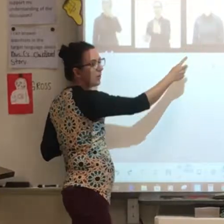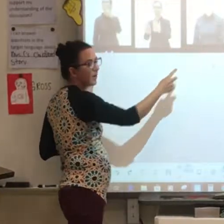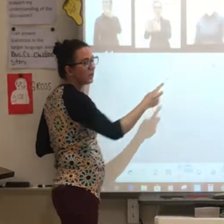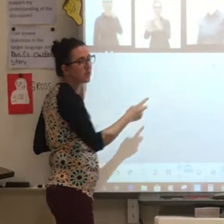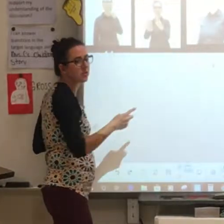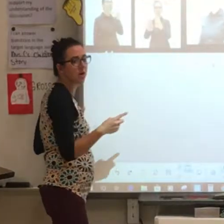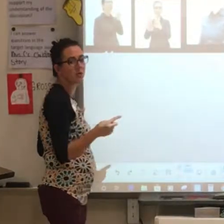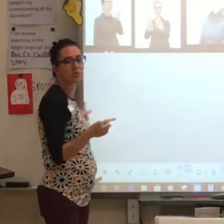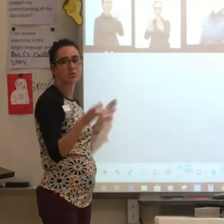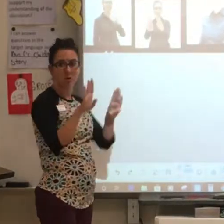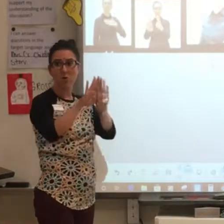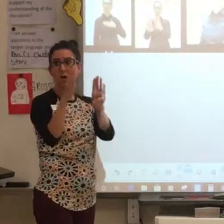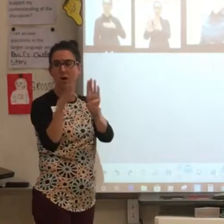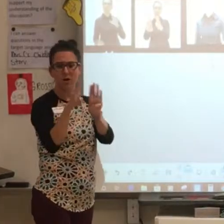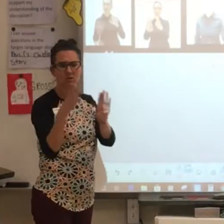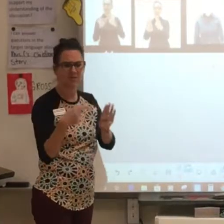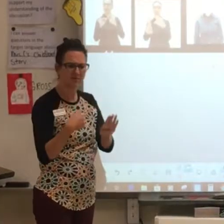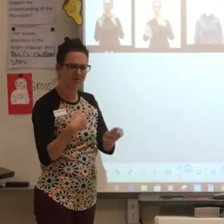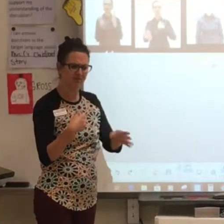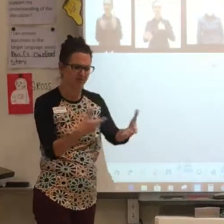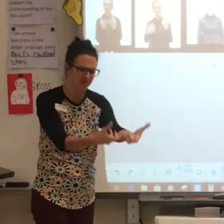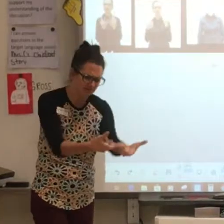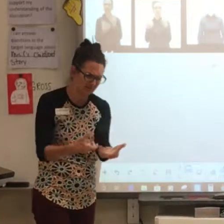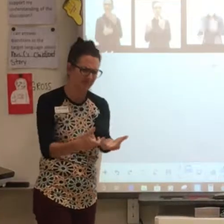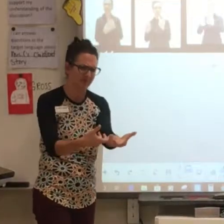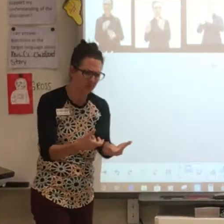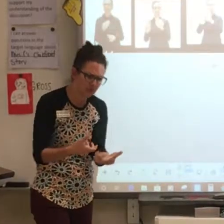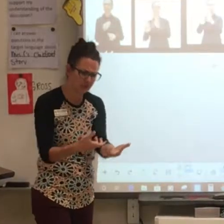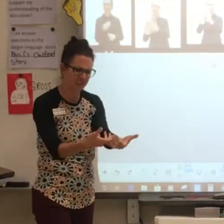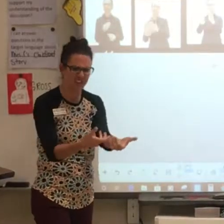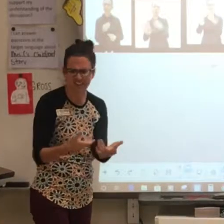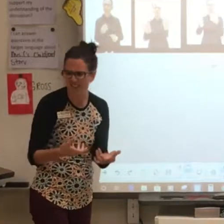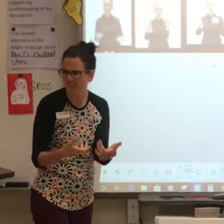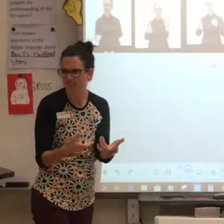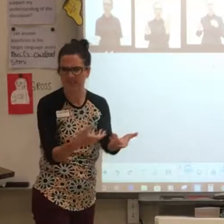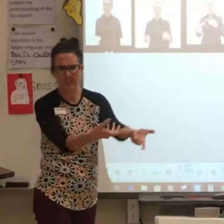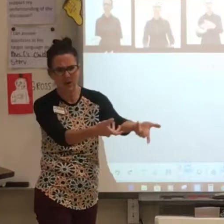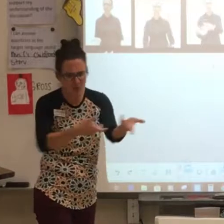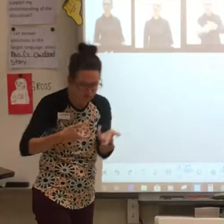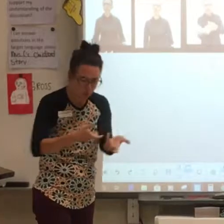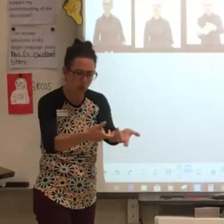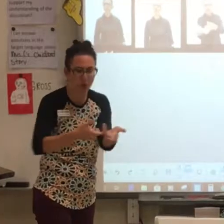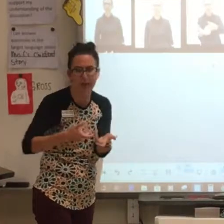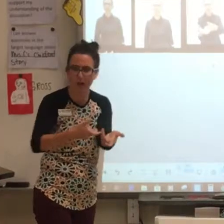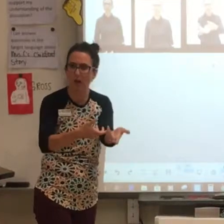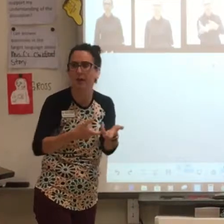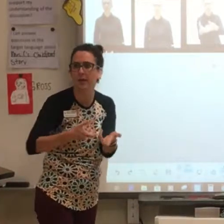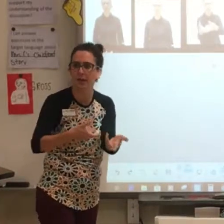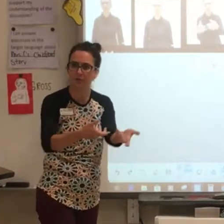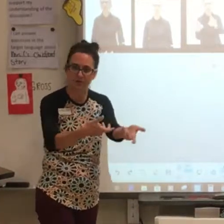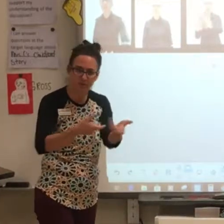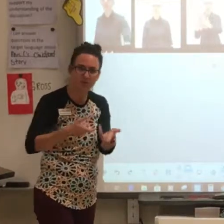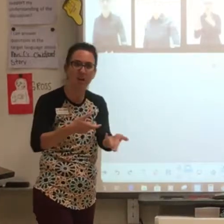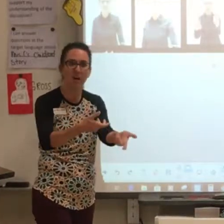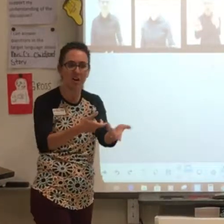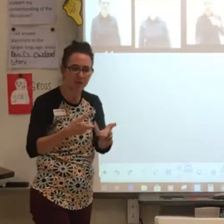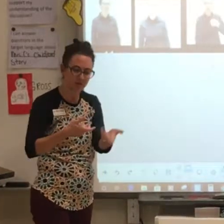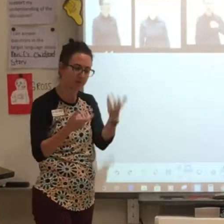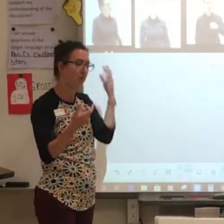Okay, good. So the door, what is this? Like I was pulling on it, stuck, pulling